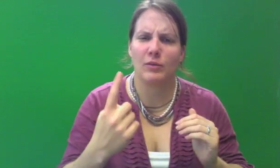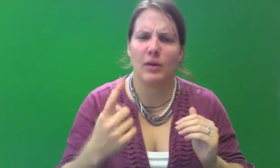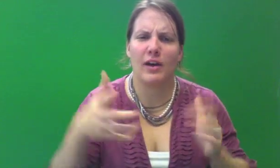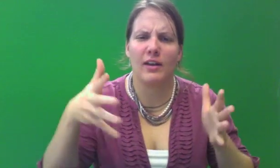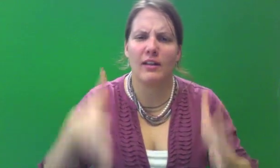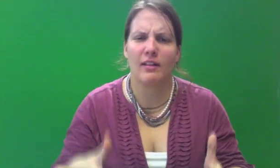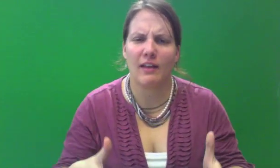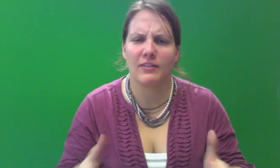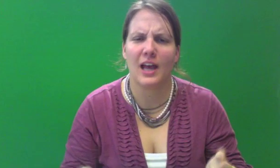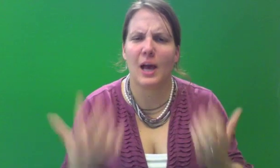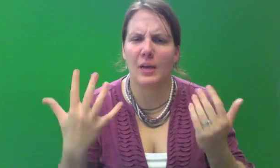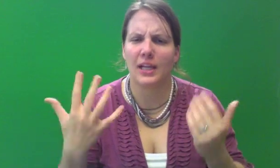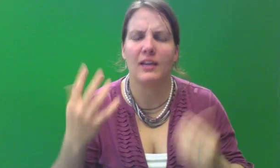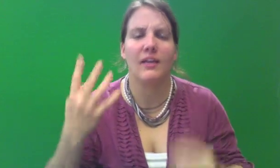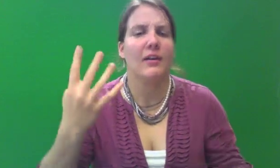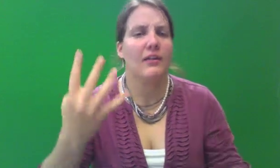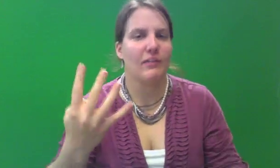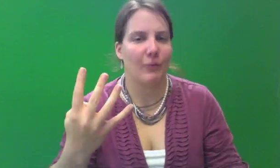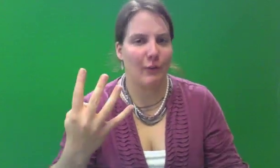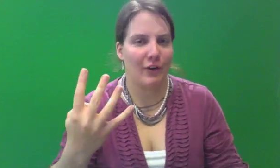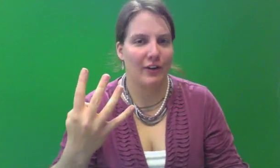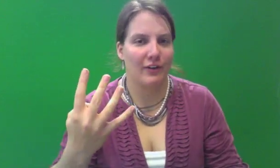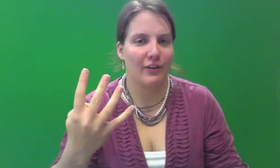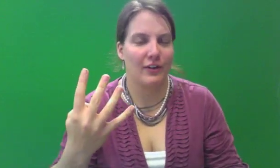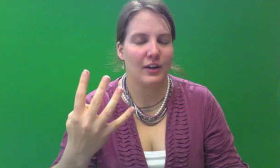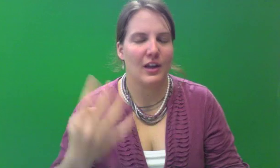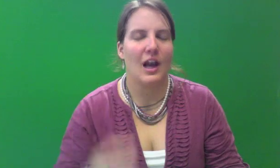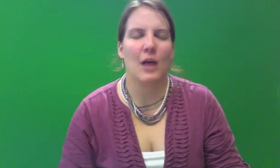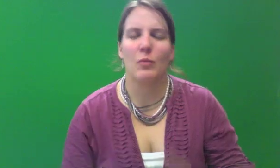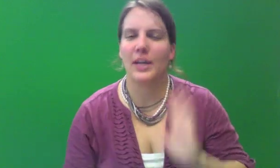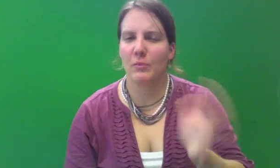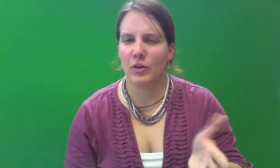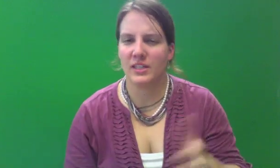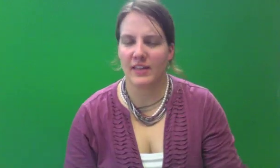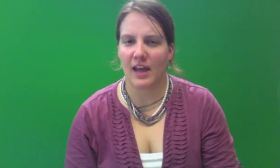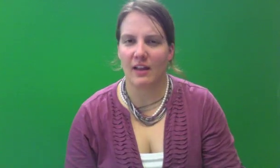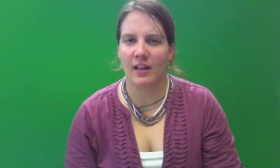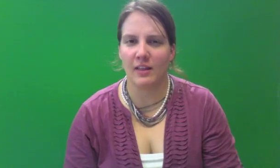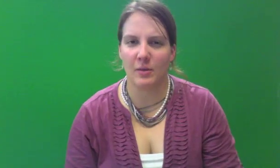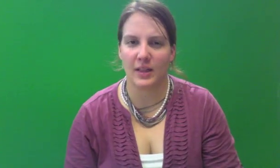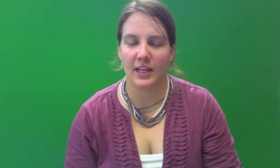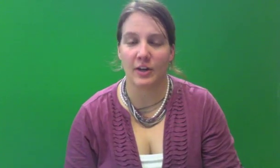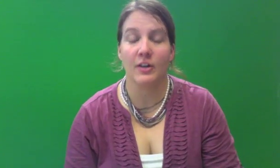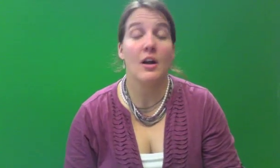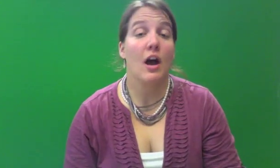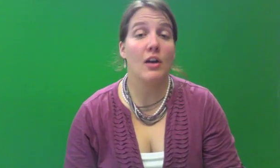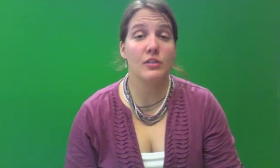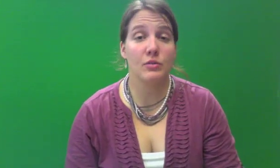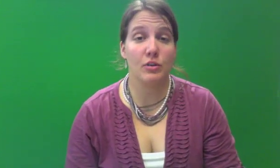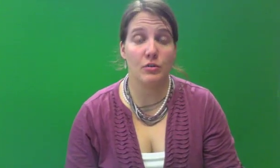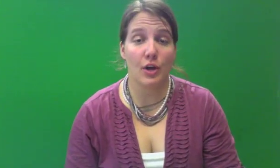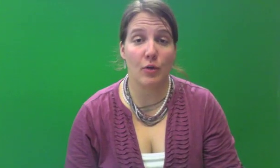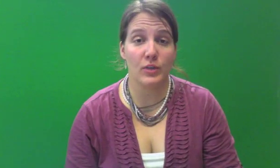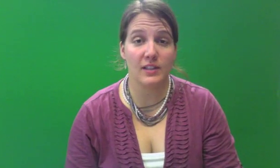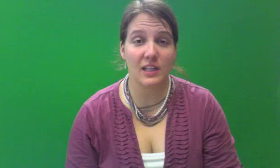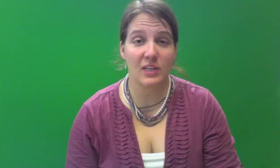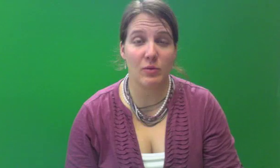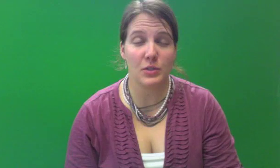subtract 1, left. How many? 4. We'll get more into that a little bit later. Also, so you know, recently we've been